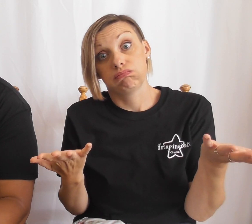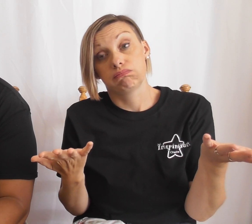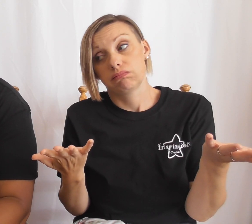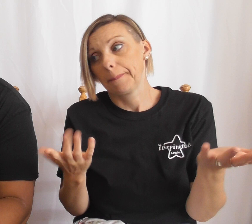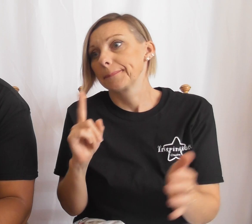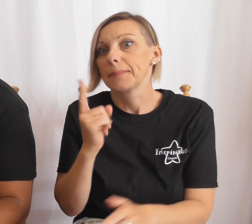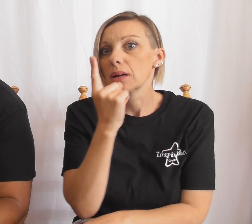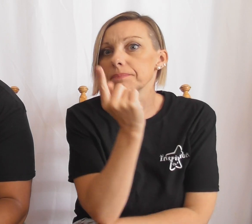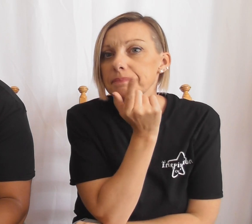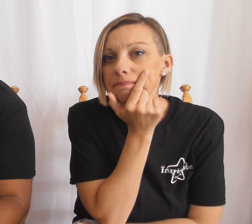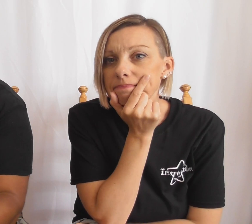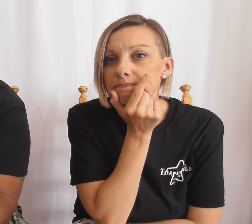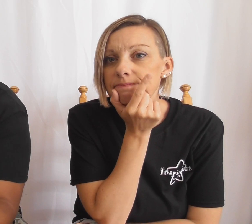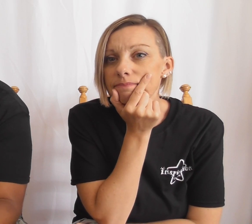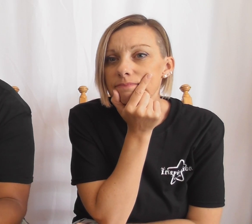But